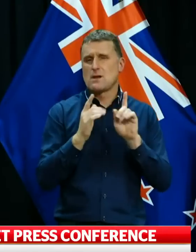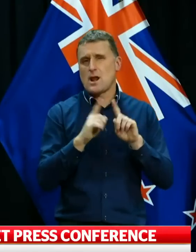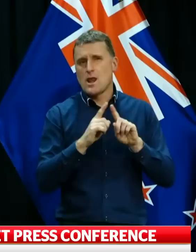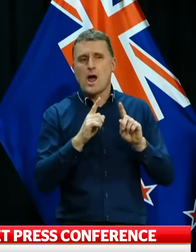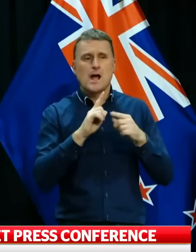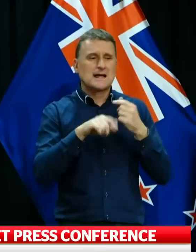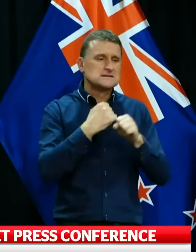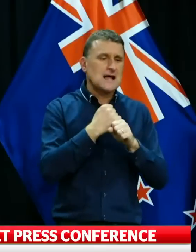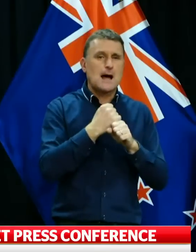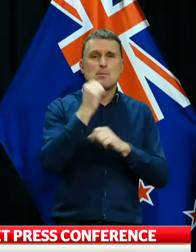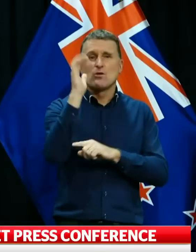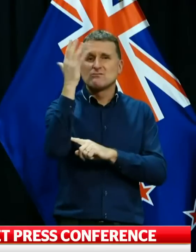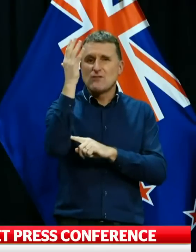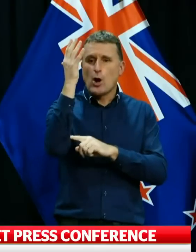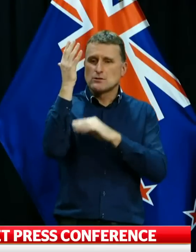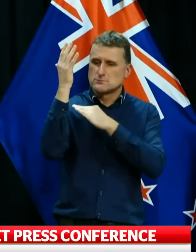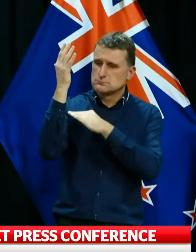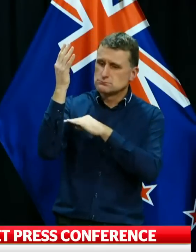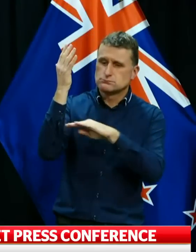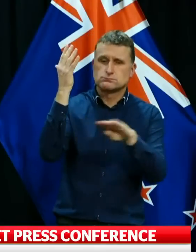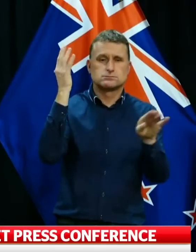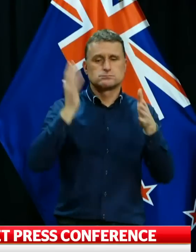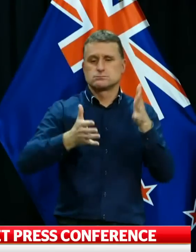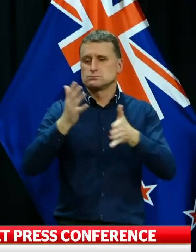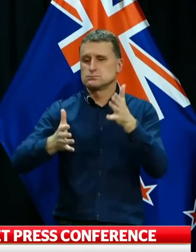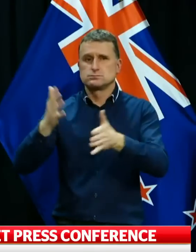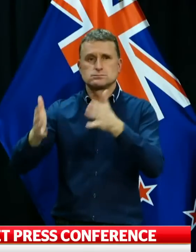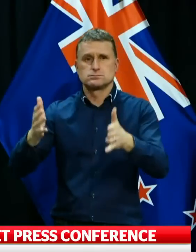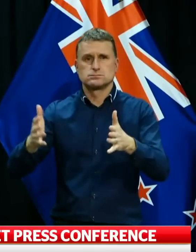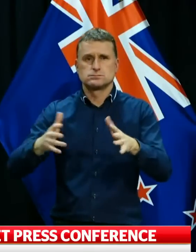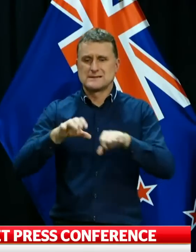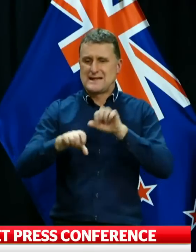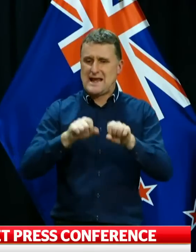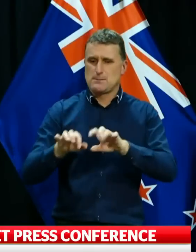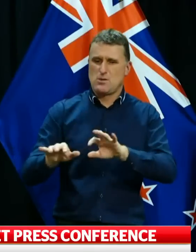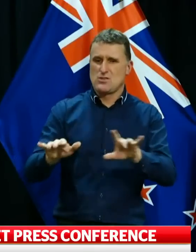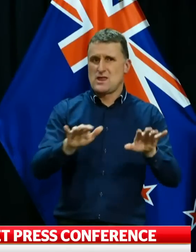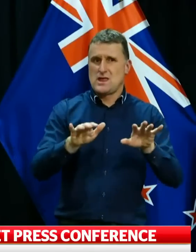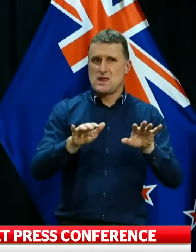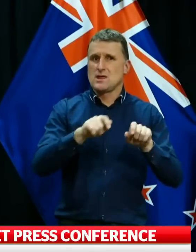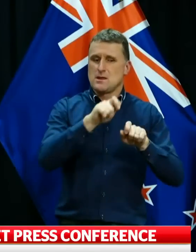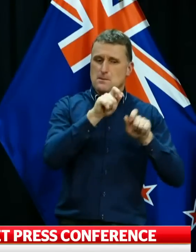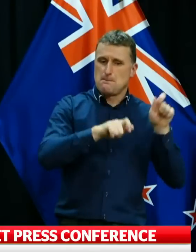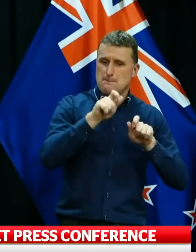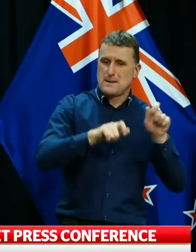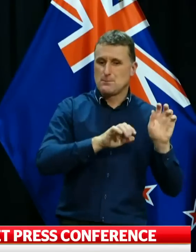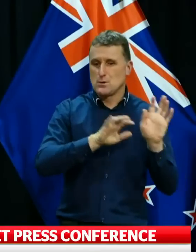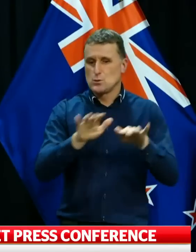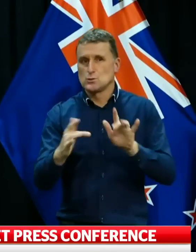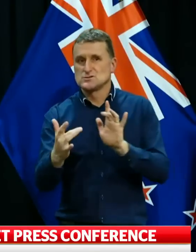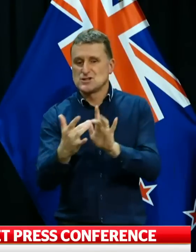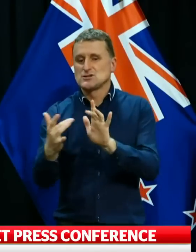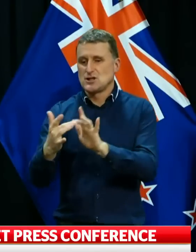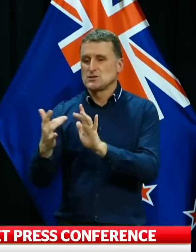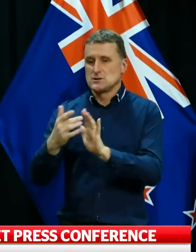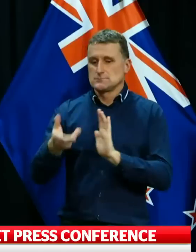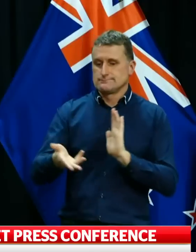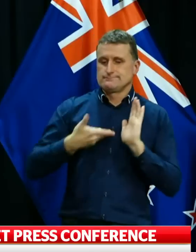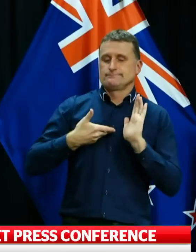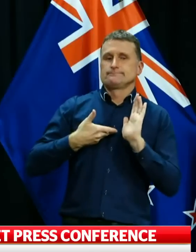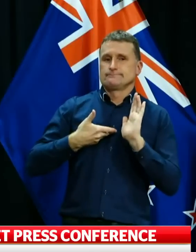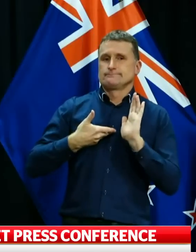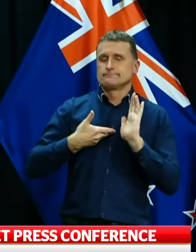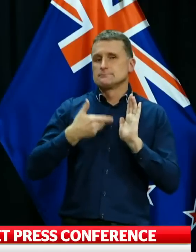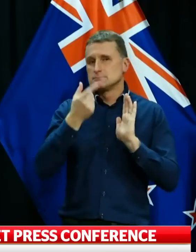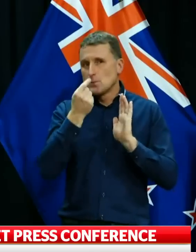often solutions that come to light when you look at things in that way are looking at more about the economics of those communities